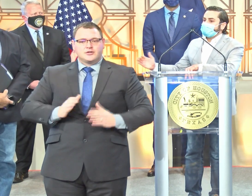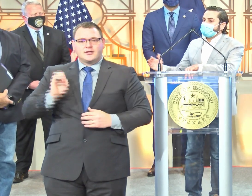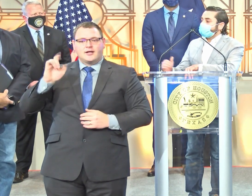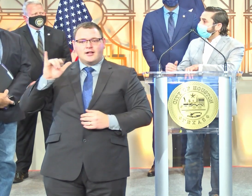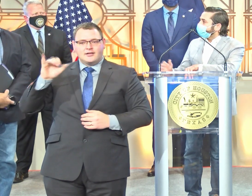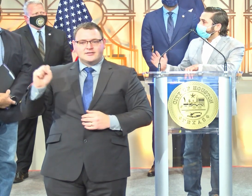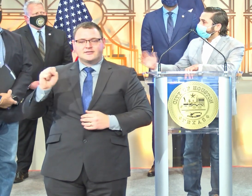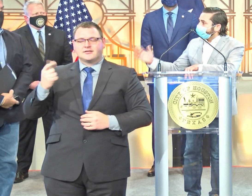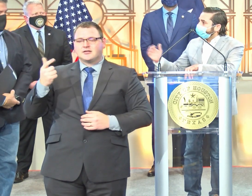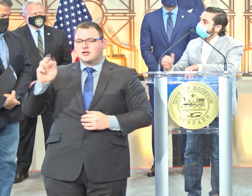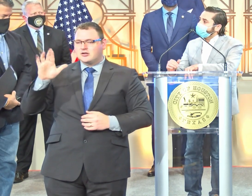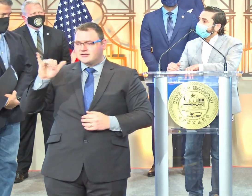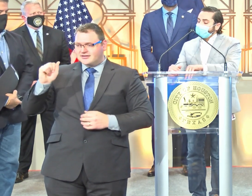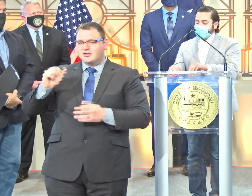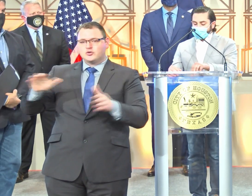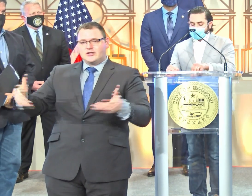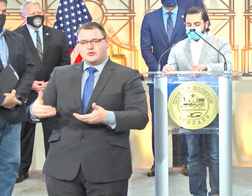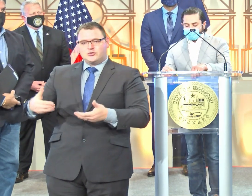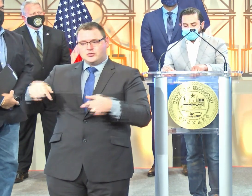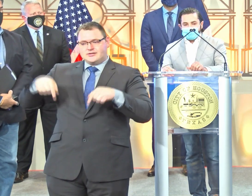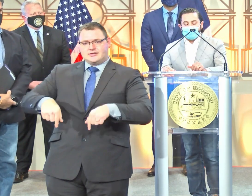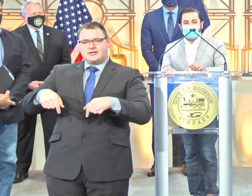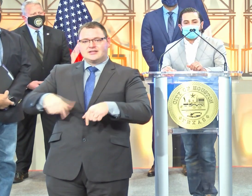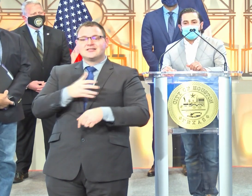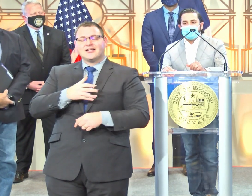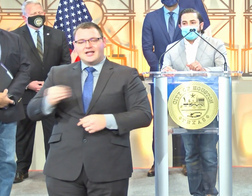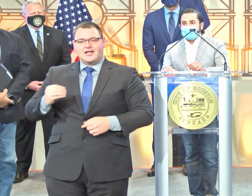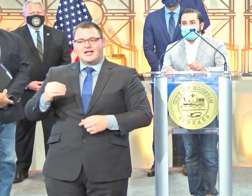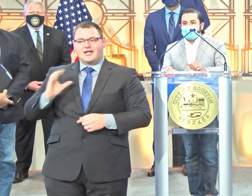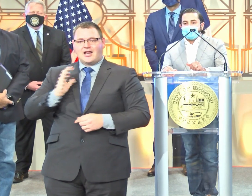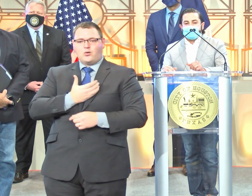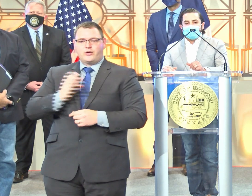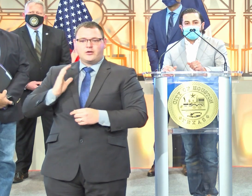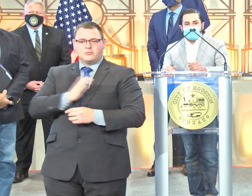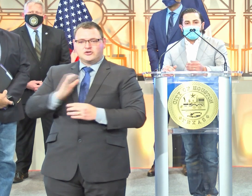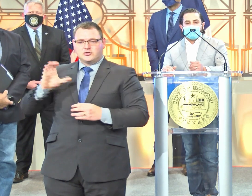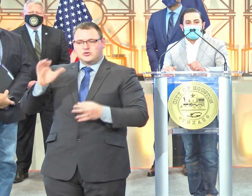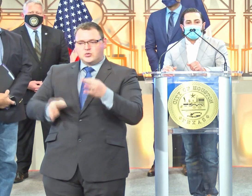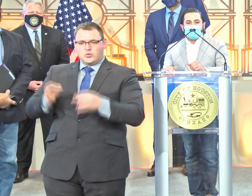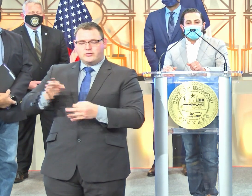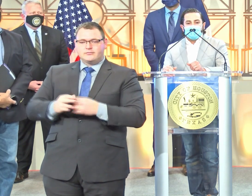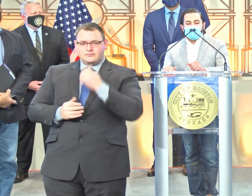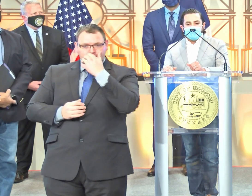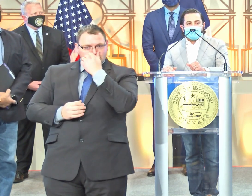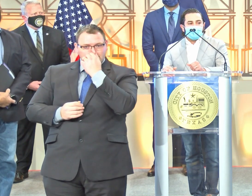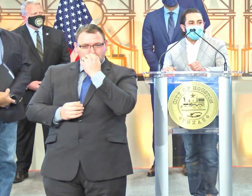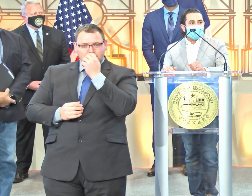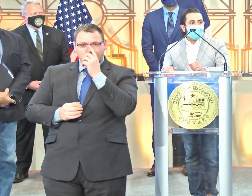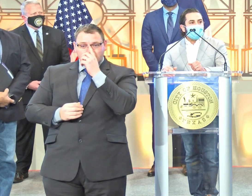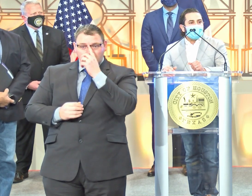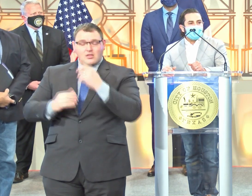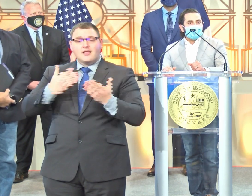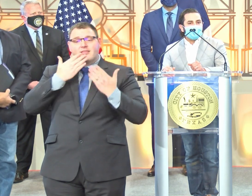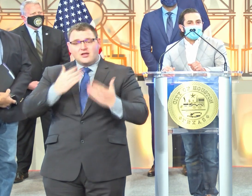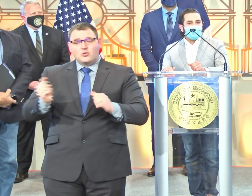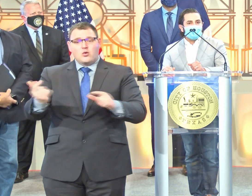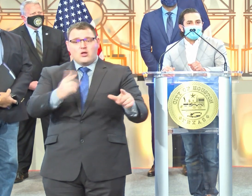different buckets of funding from 6 different sources, from 4 different entities, all with different requirements and